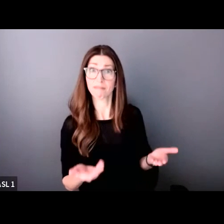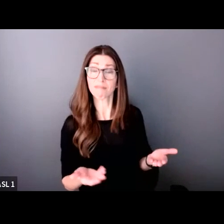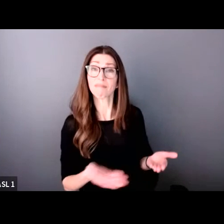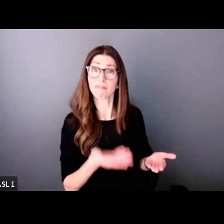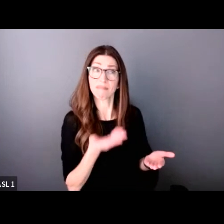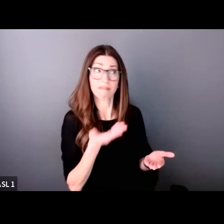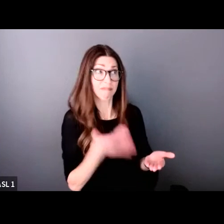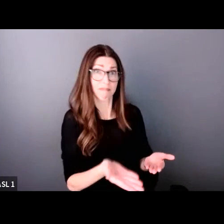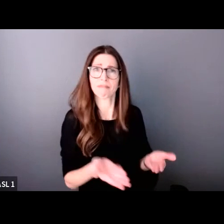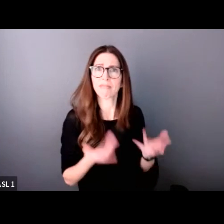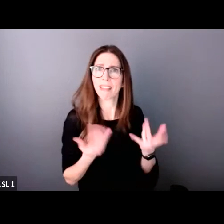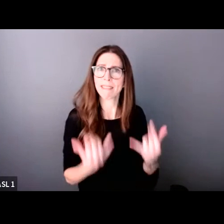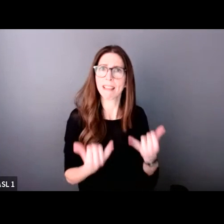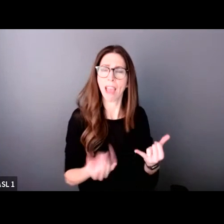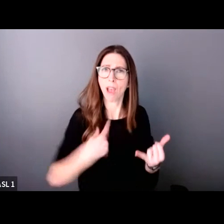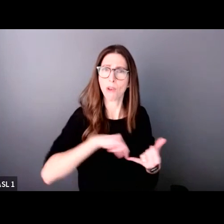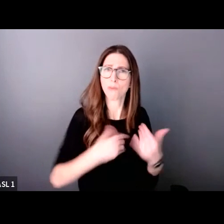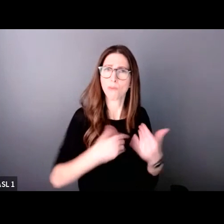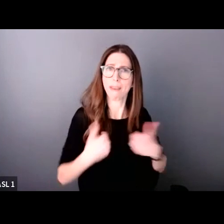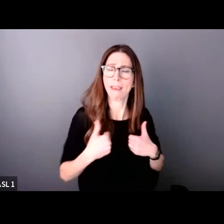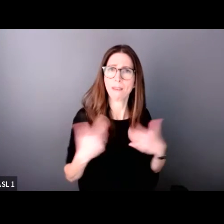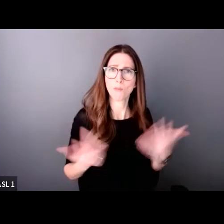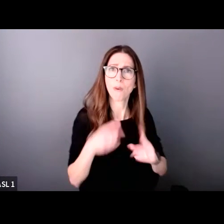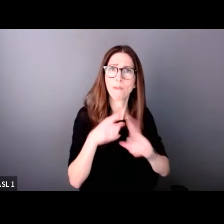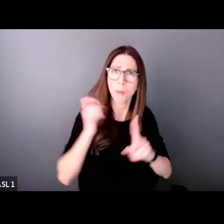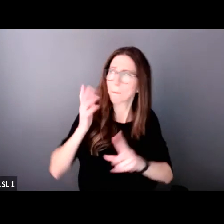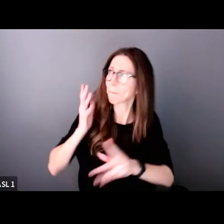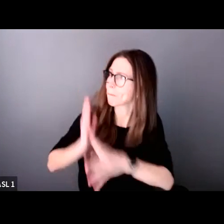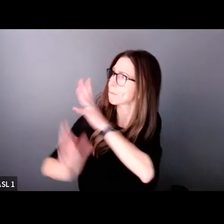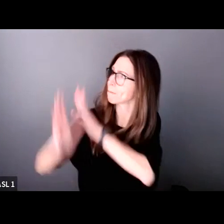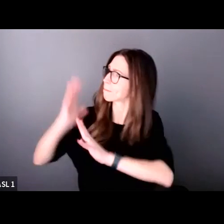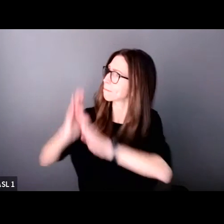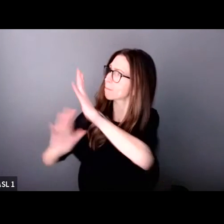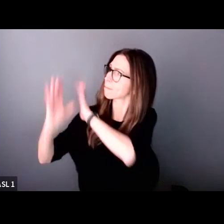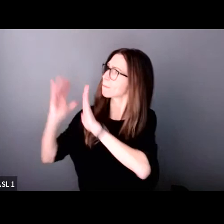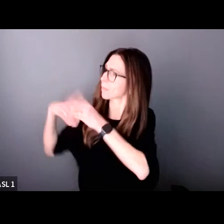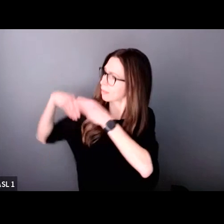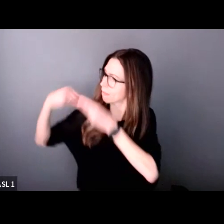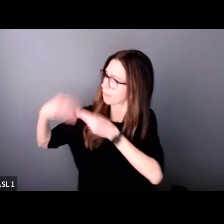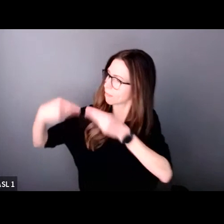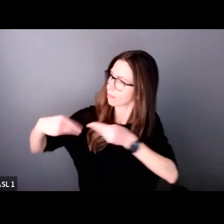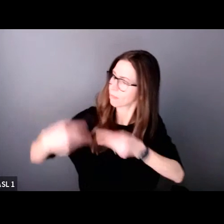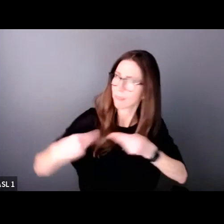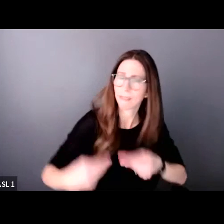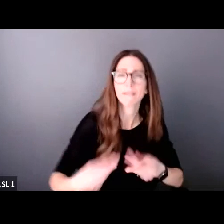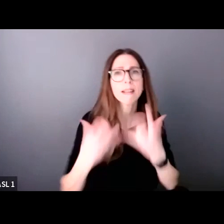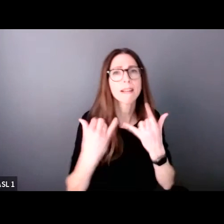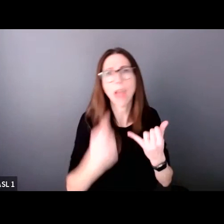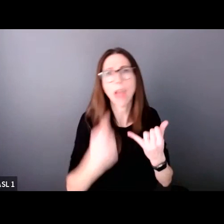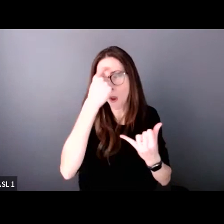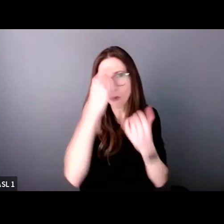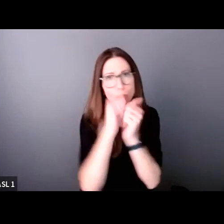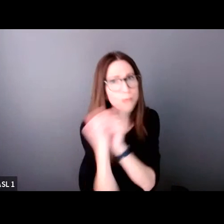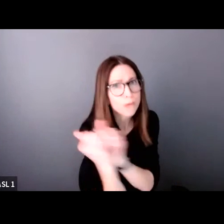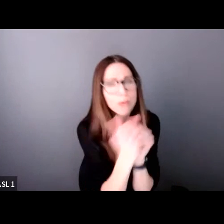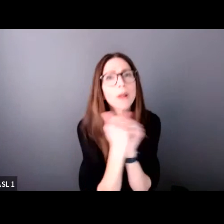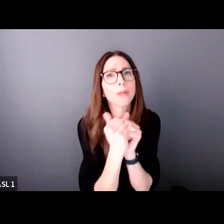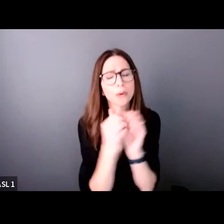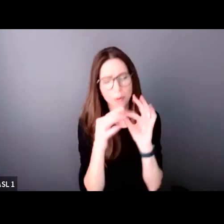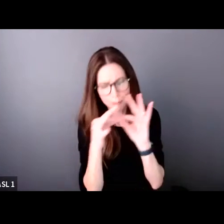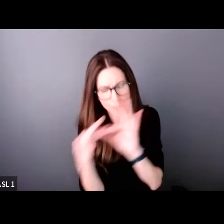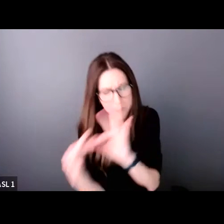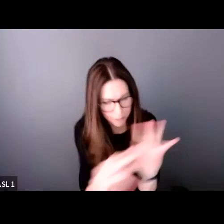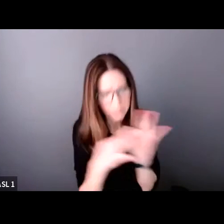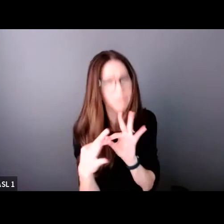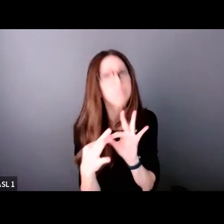who have now gone on, so that peace would continue in our thoughts and we can come to one mind. As I speak today, I encourage you to